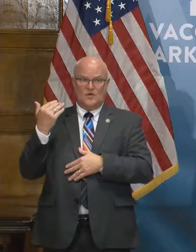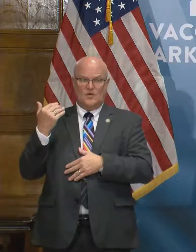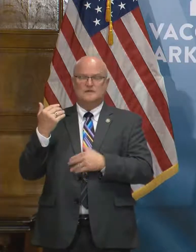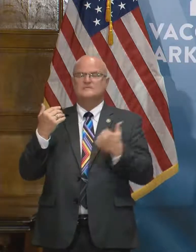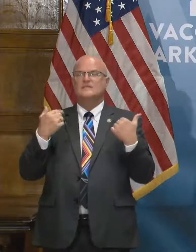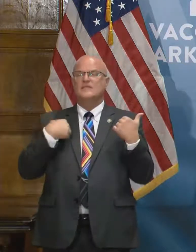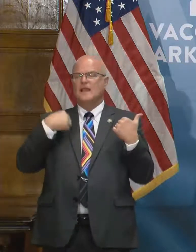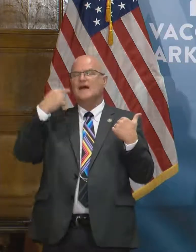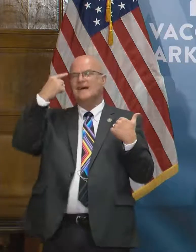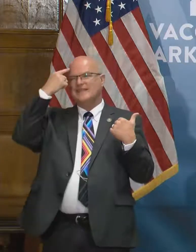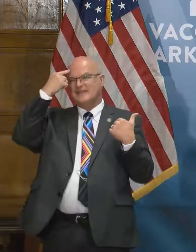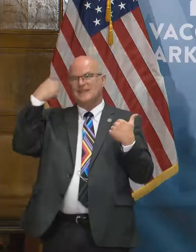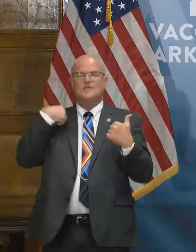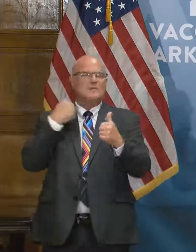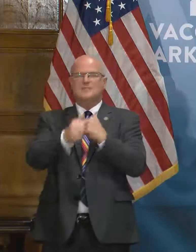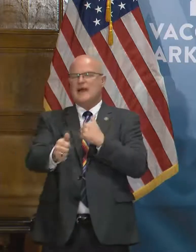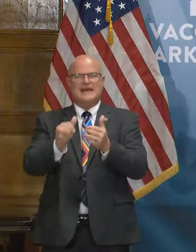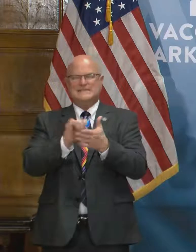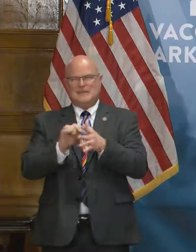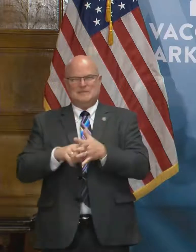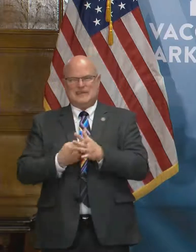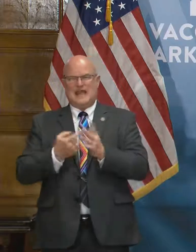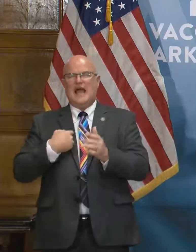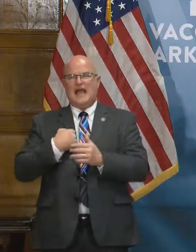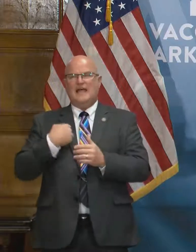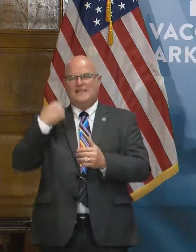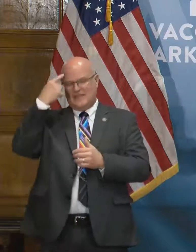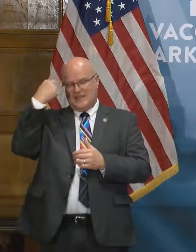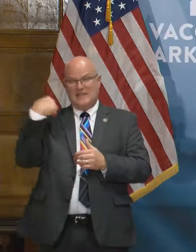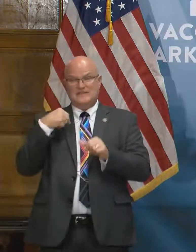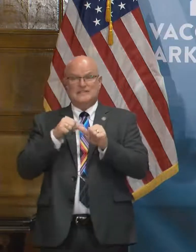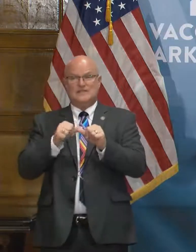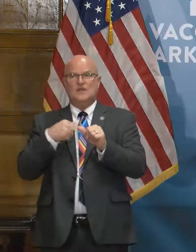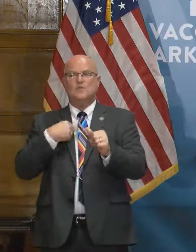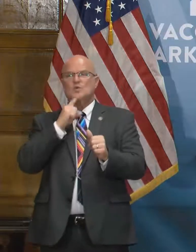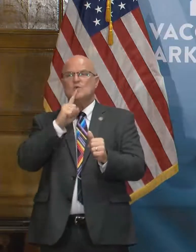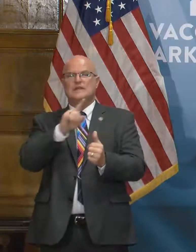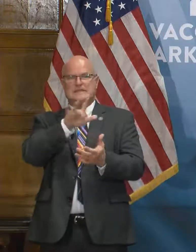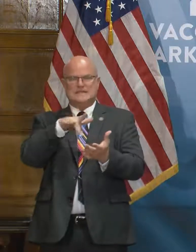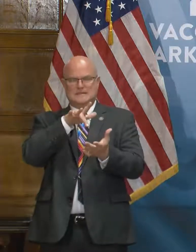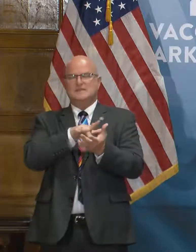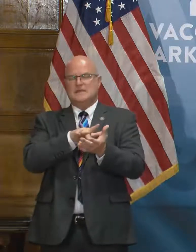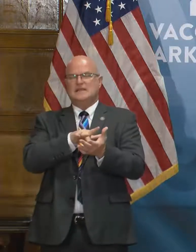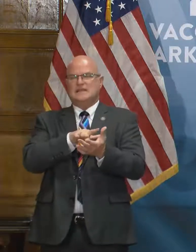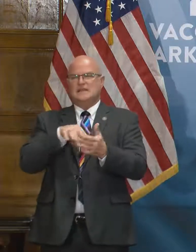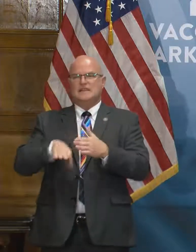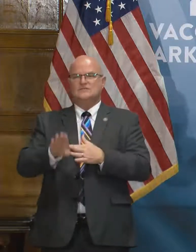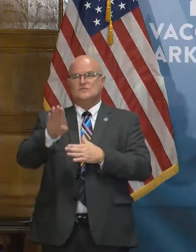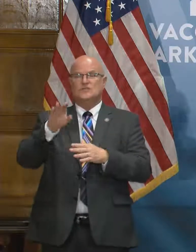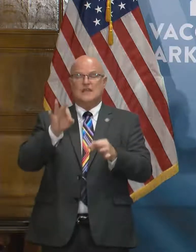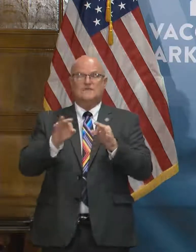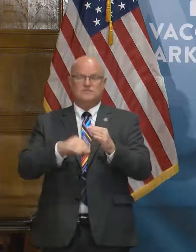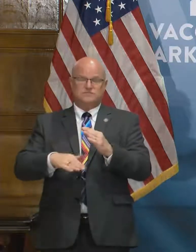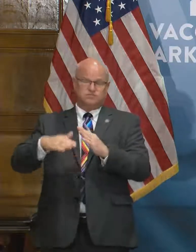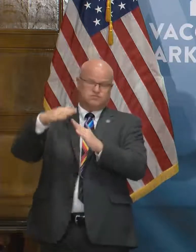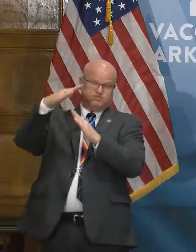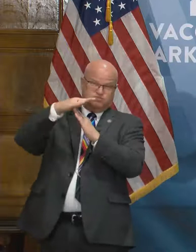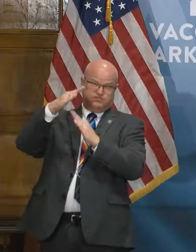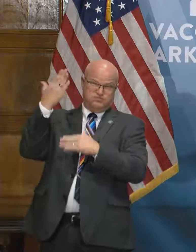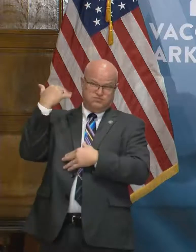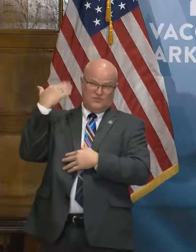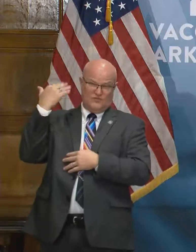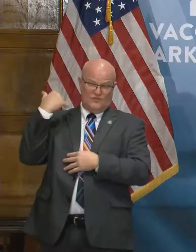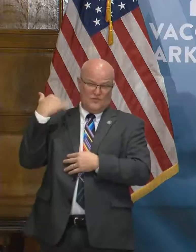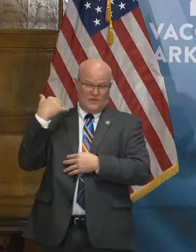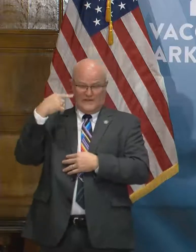I think we're past that beginning. I think if this continues, we are definitely in another surge. Whether we will reach that peak